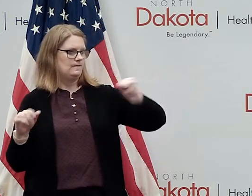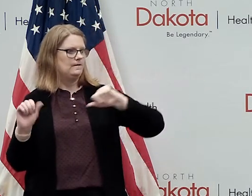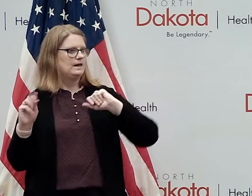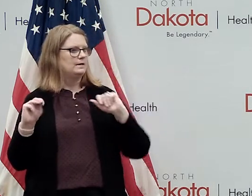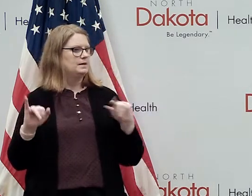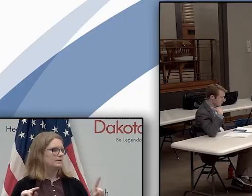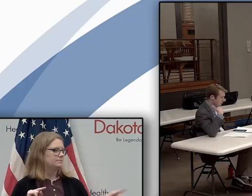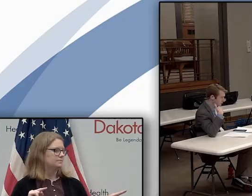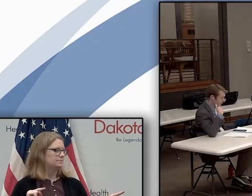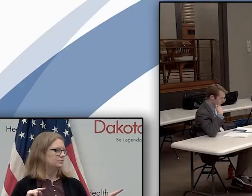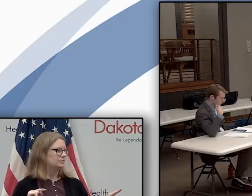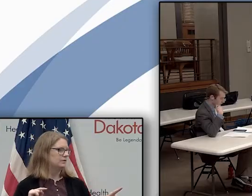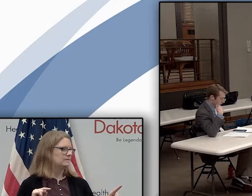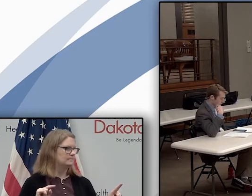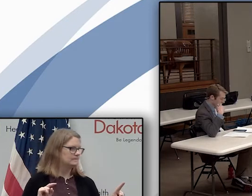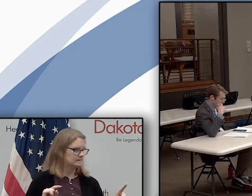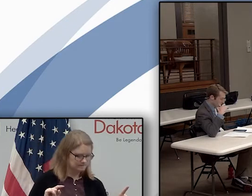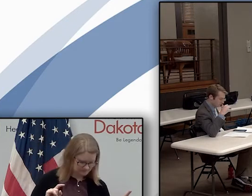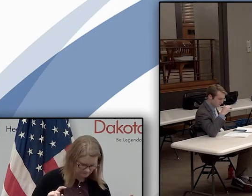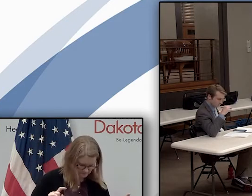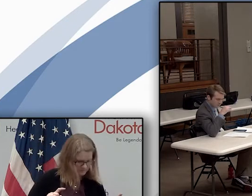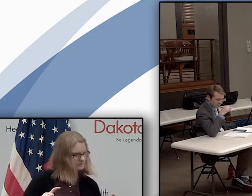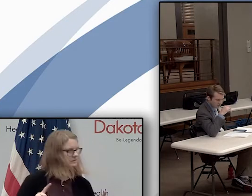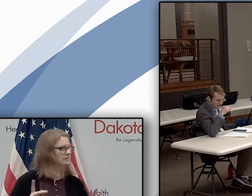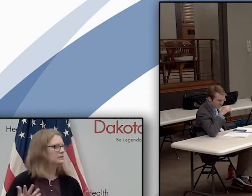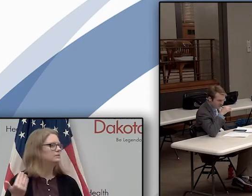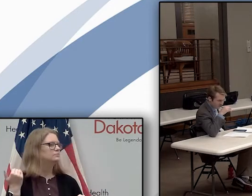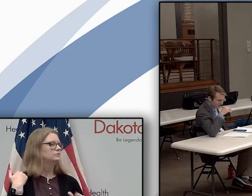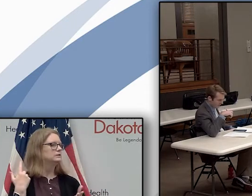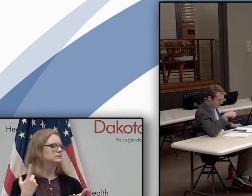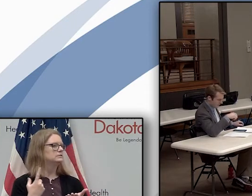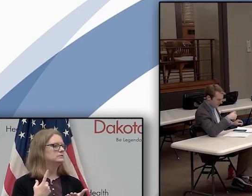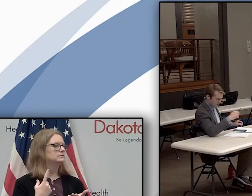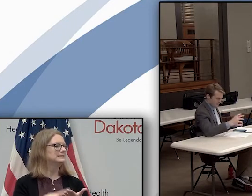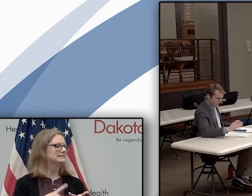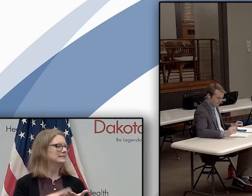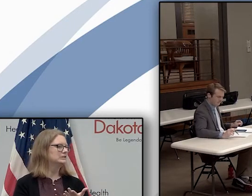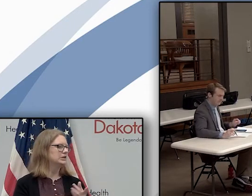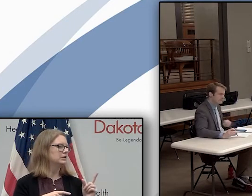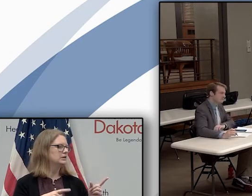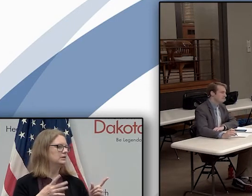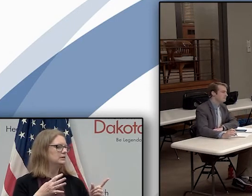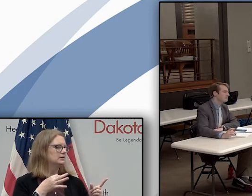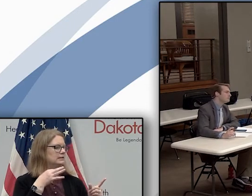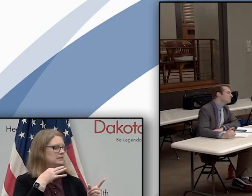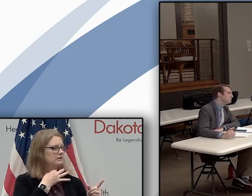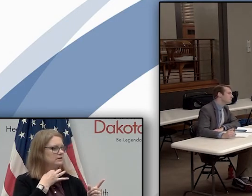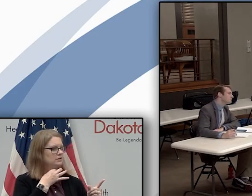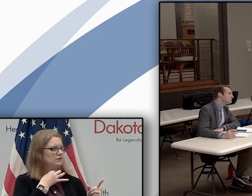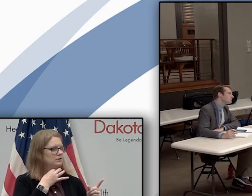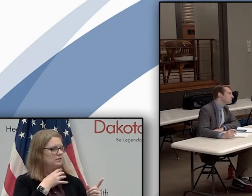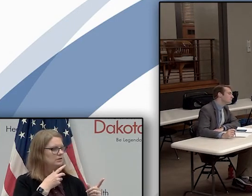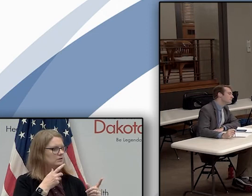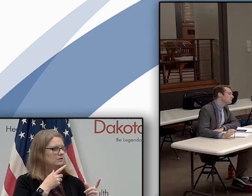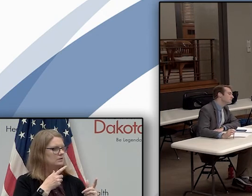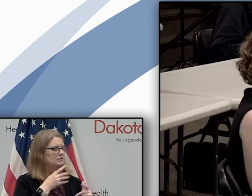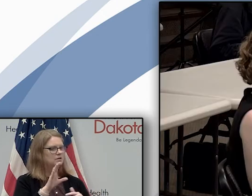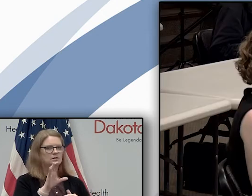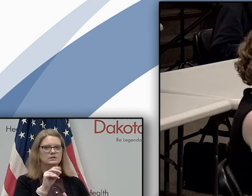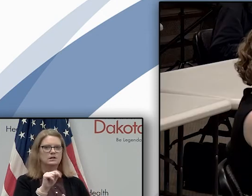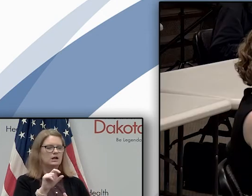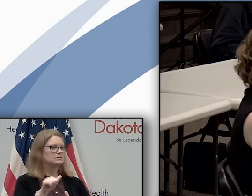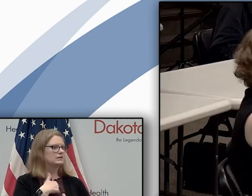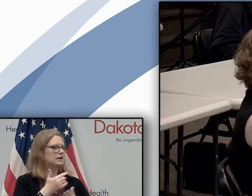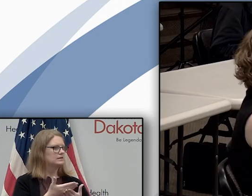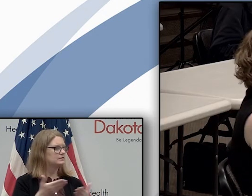Amy? So forgive me if this has been brought up at a past press conference, but I was curious whether all of the cots and other supplies